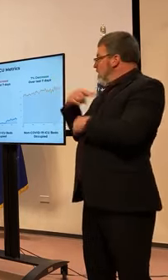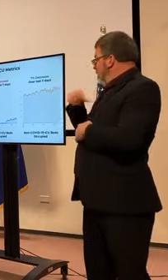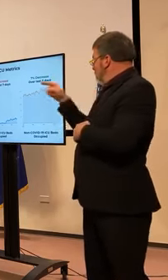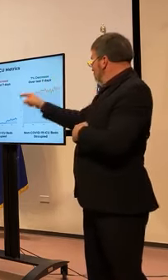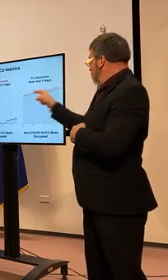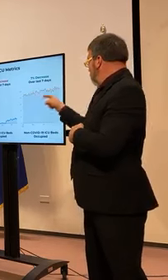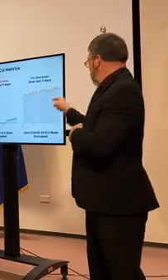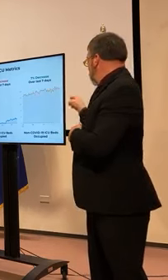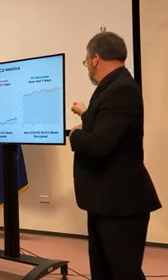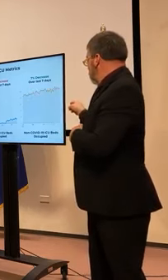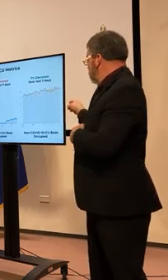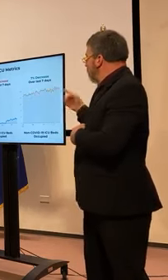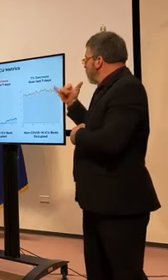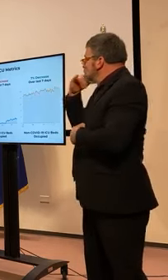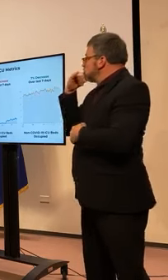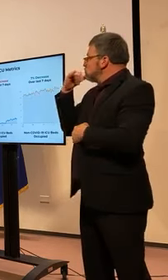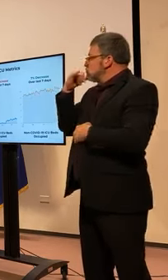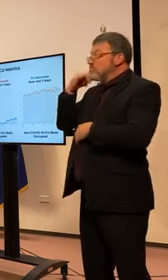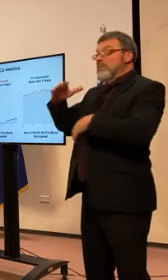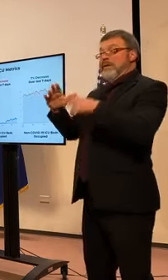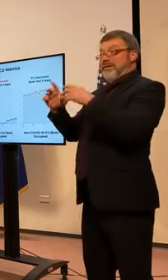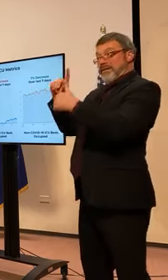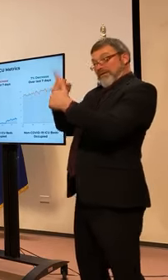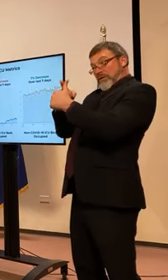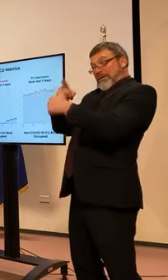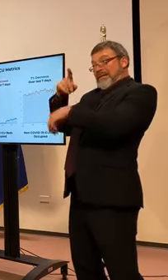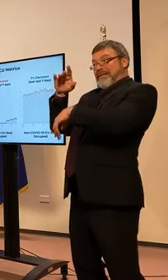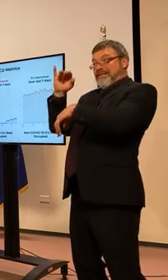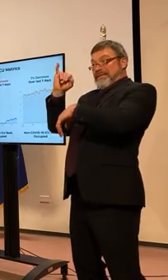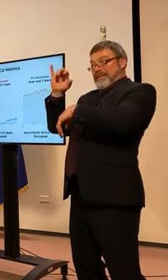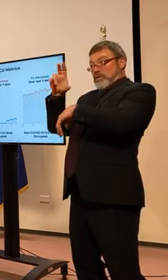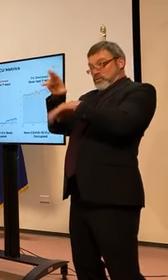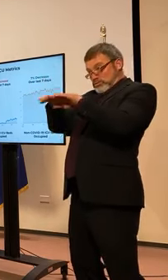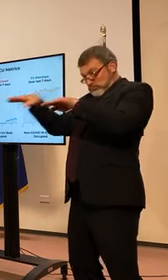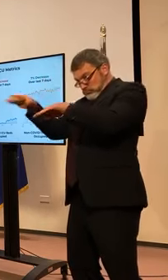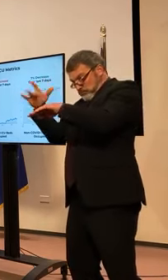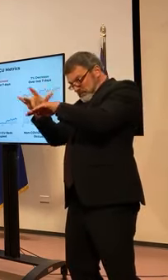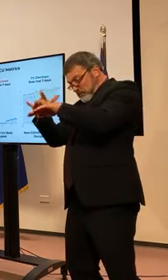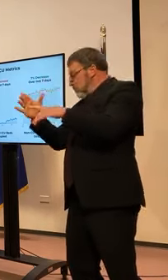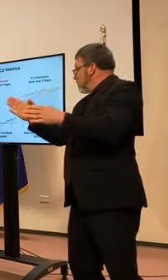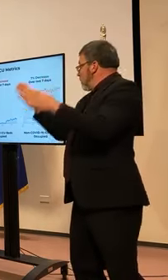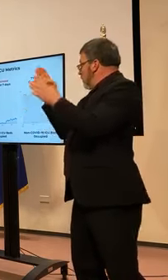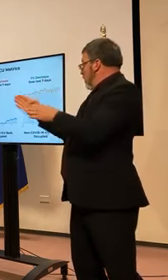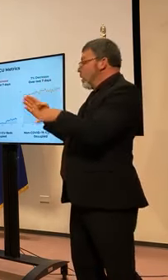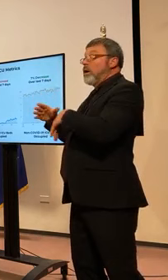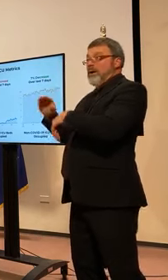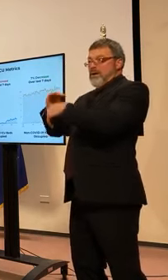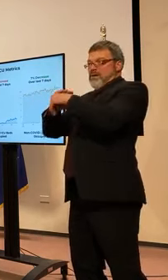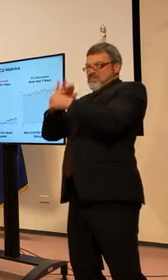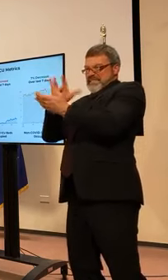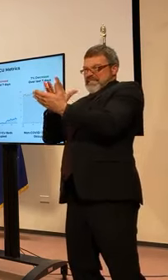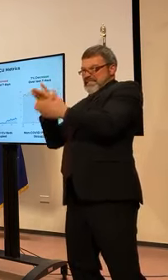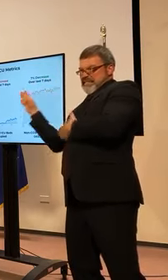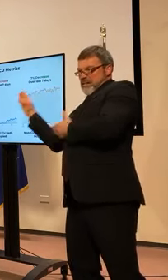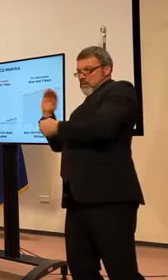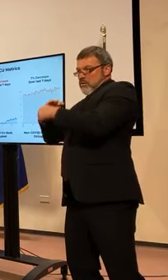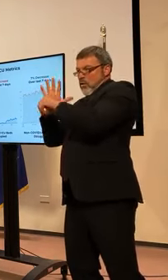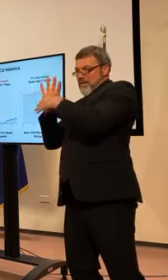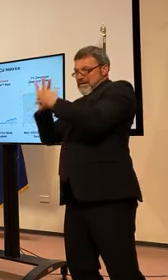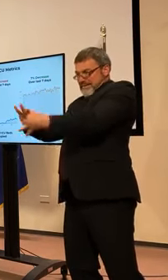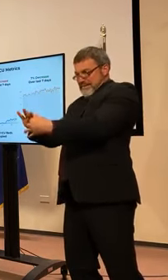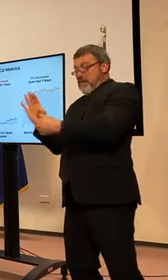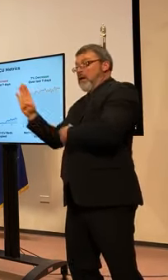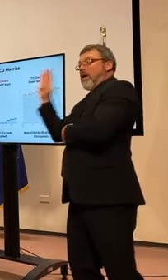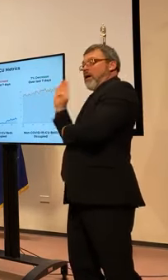news. You can see the COVID numbers have remained pretty steady. And then you'll see that the vast majority of people in the ICU are being treated for